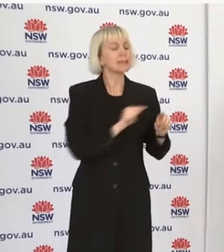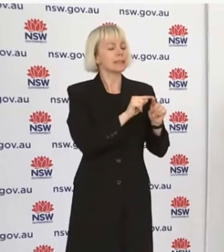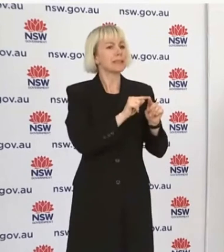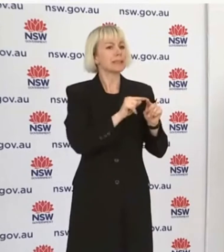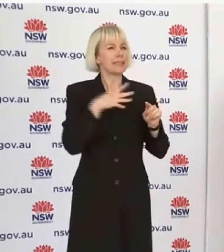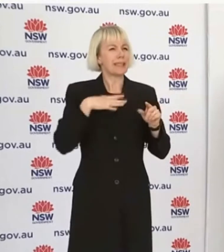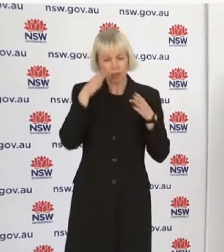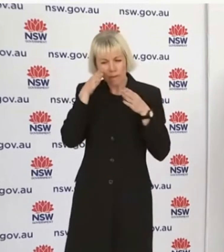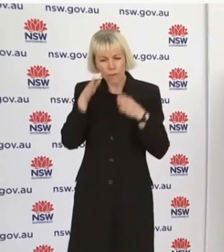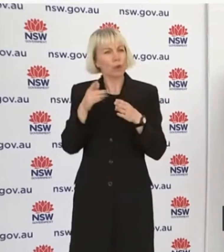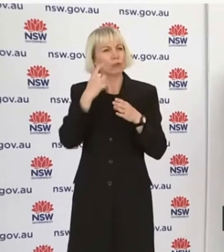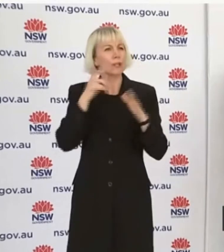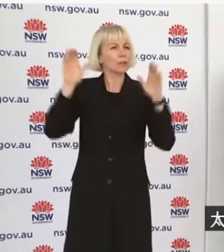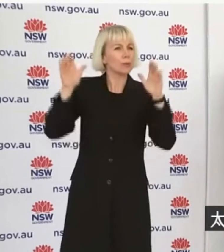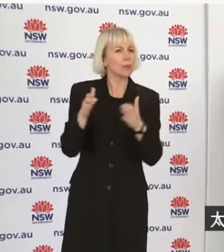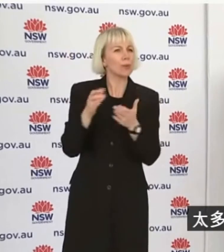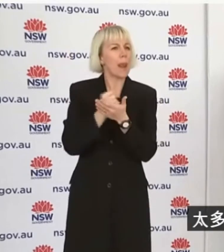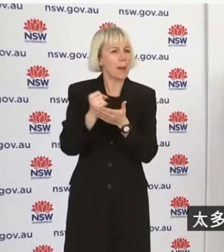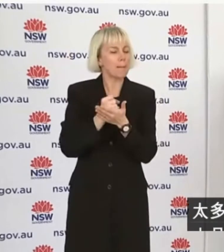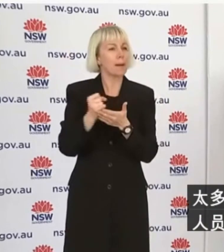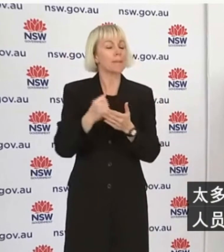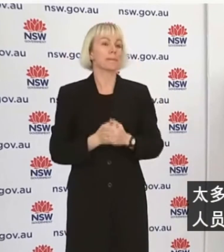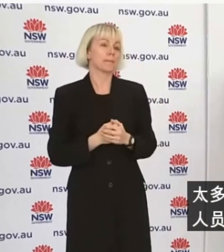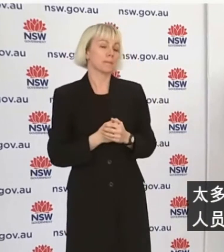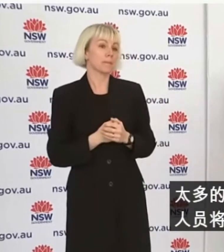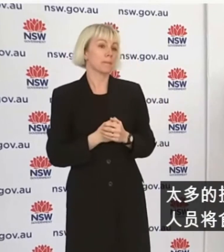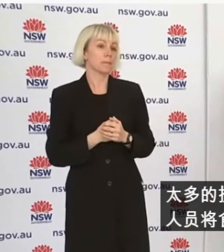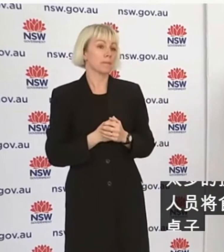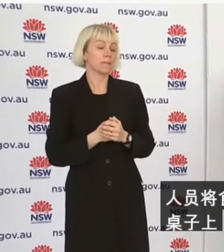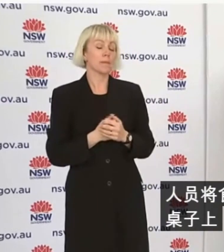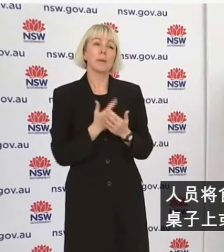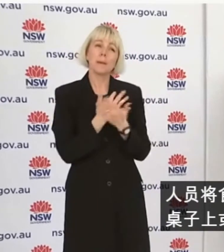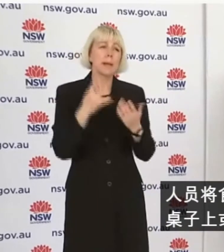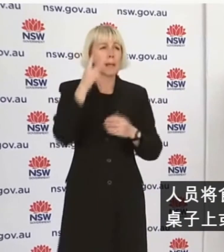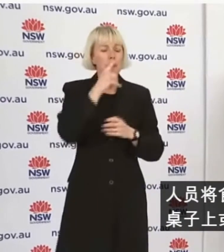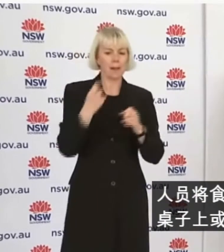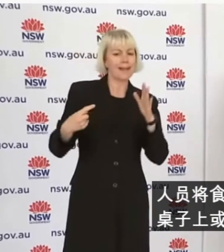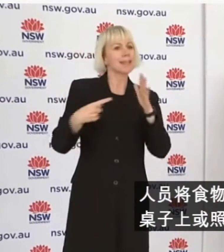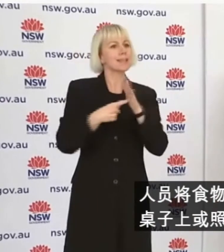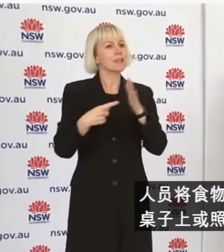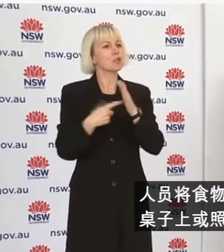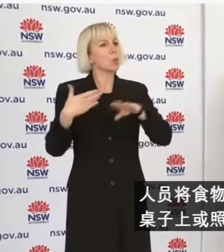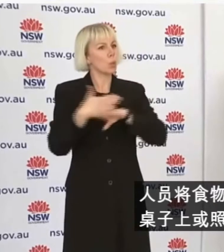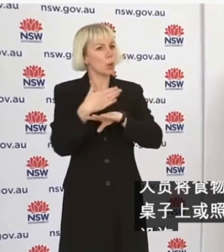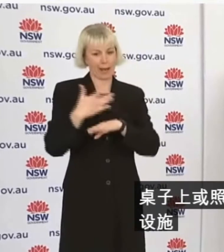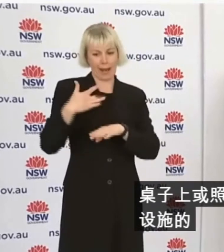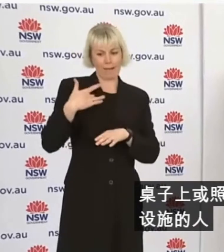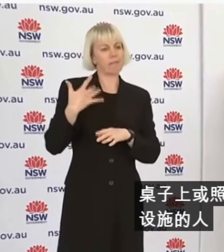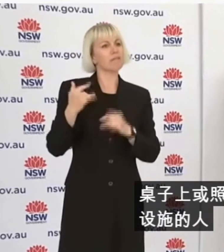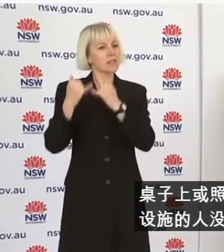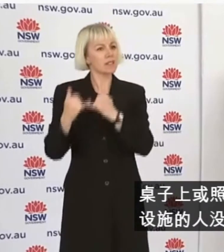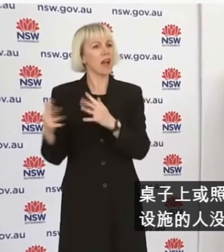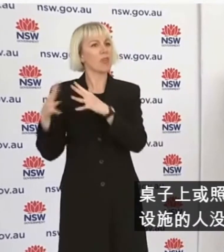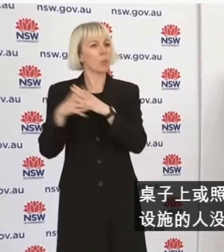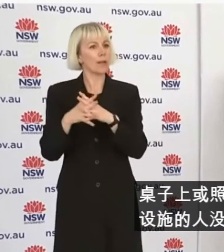government areas, we know that too many authorised workers, people that are putting food on our table or taking care of our aged care